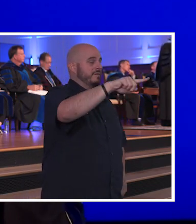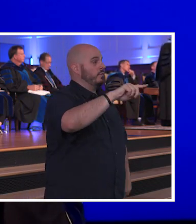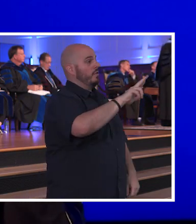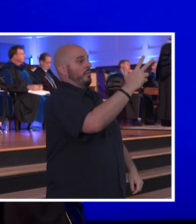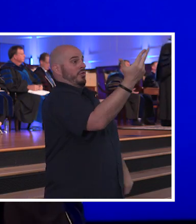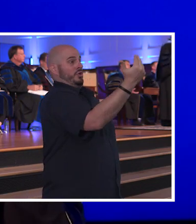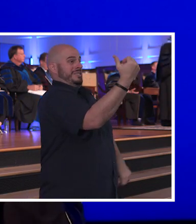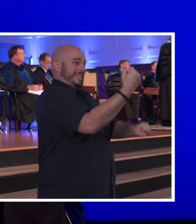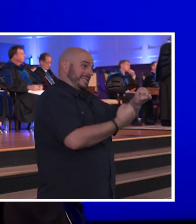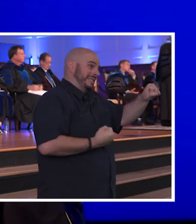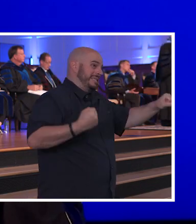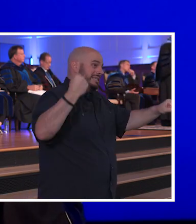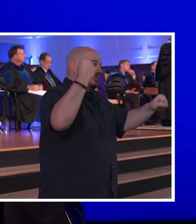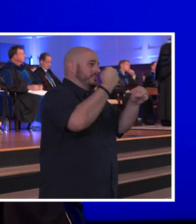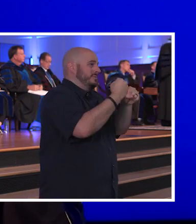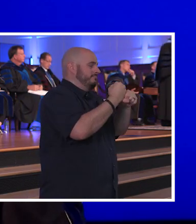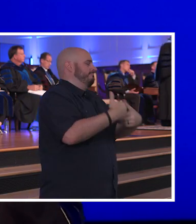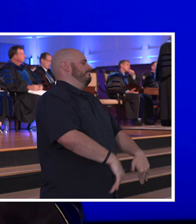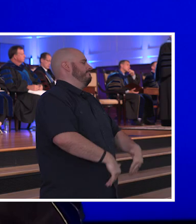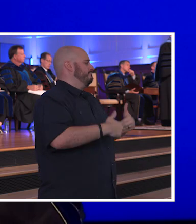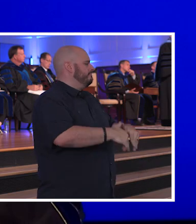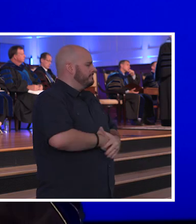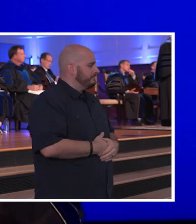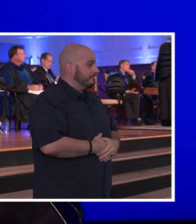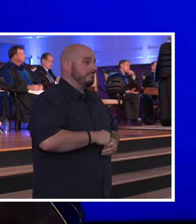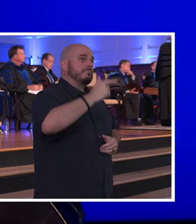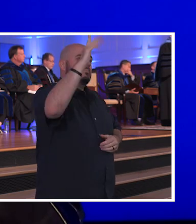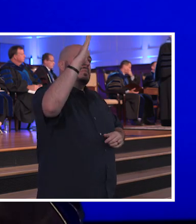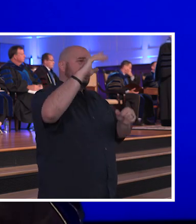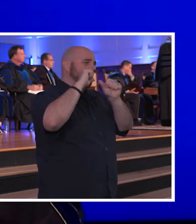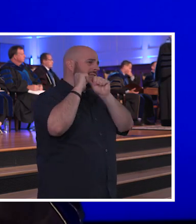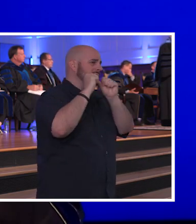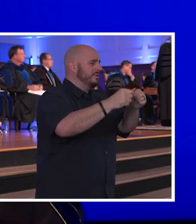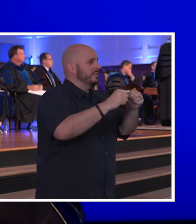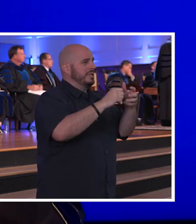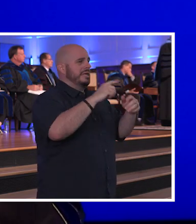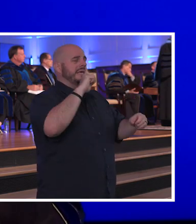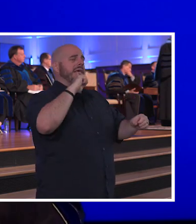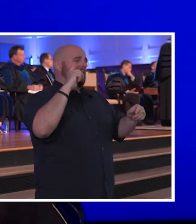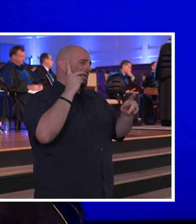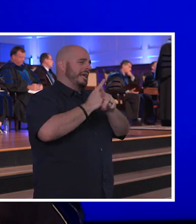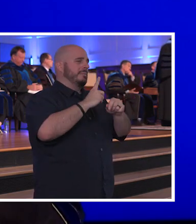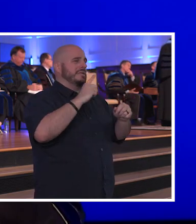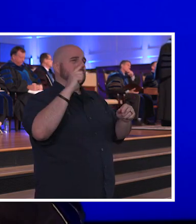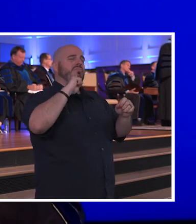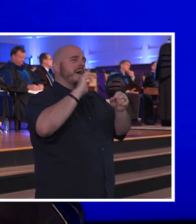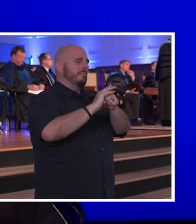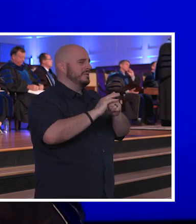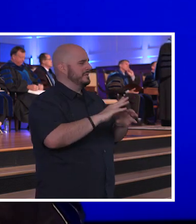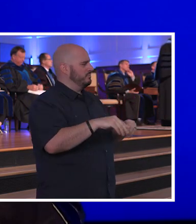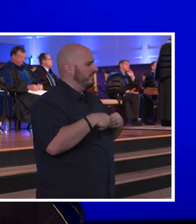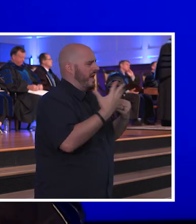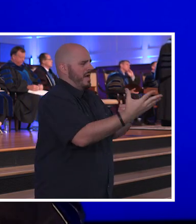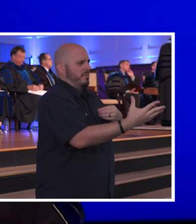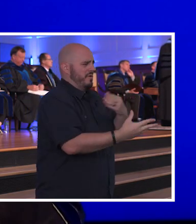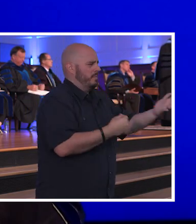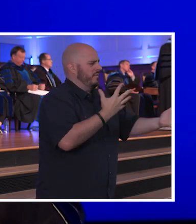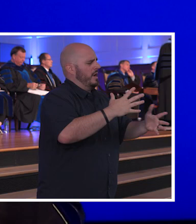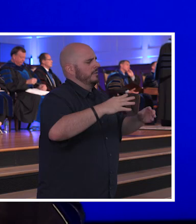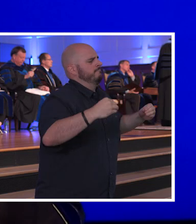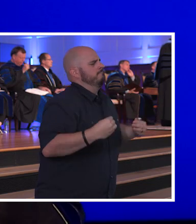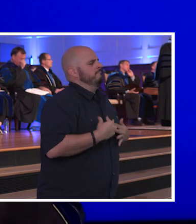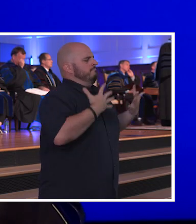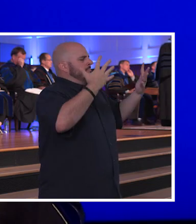years. And God continually kept his word of Proverbs 3:8, giving her nourishment and refreshment in her